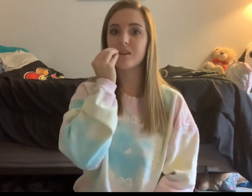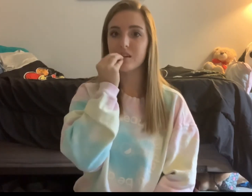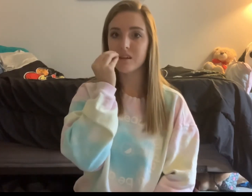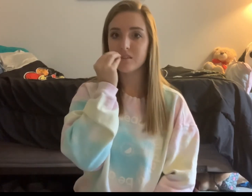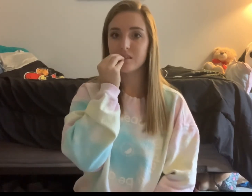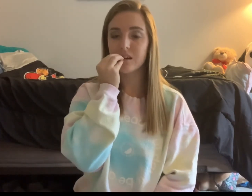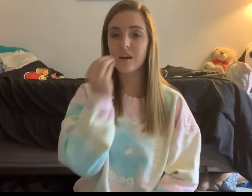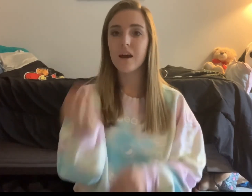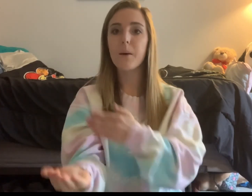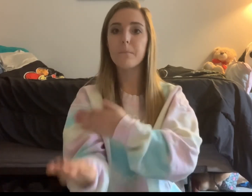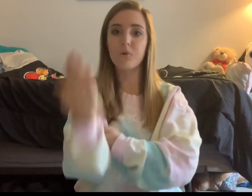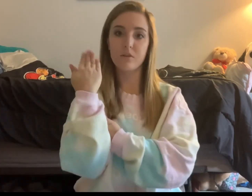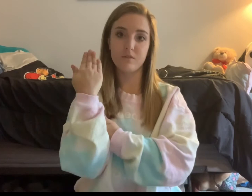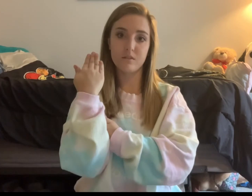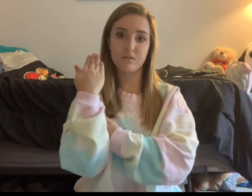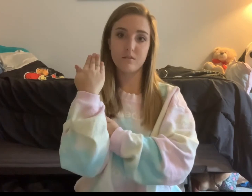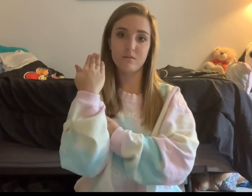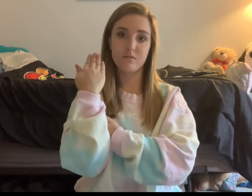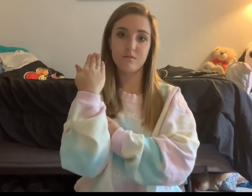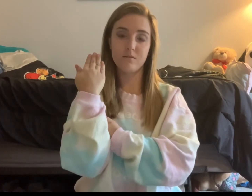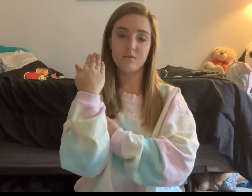Eat breakfast.